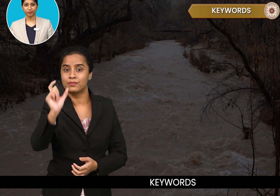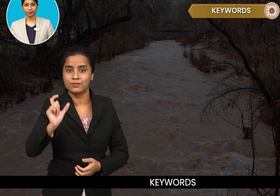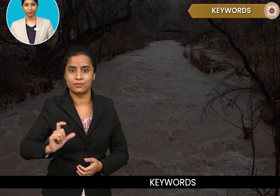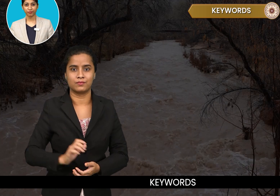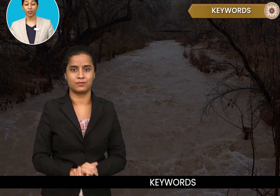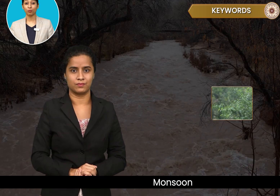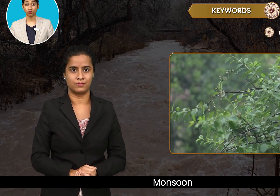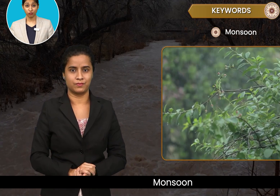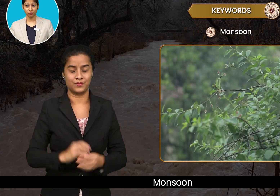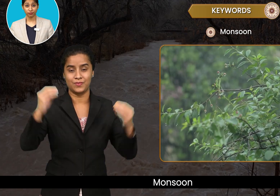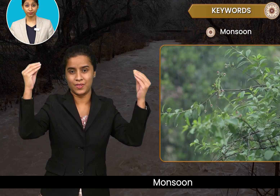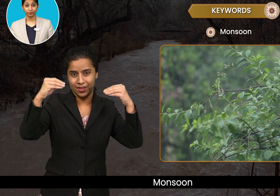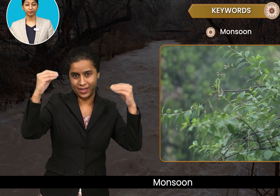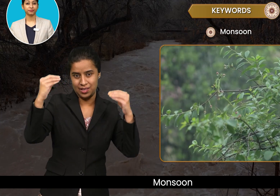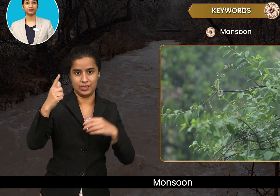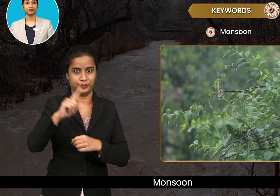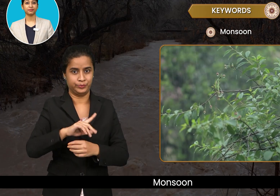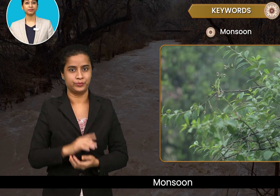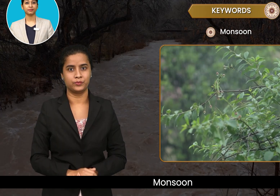Keywords: monsoon,